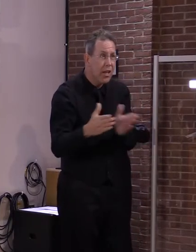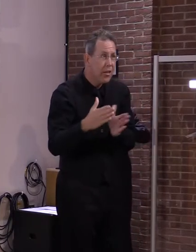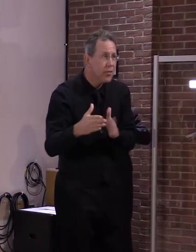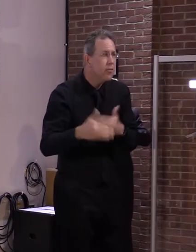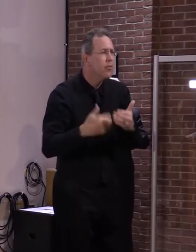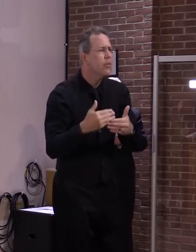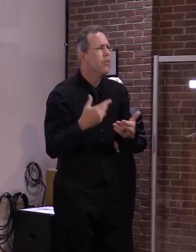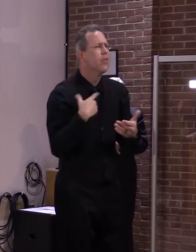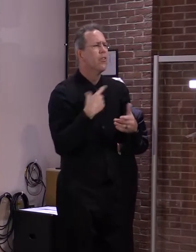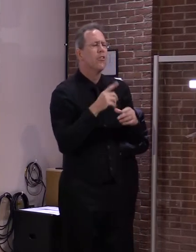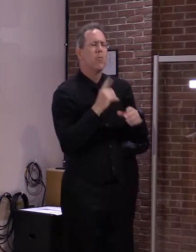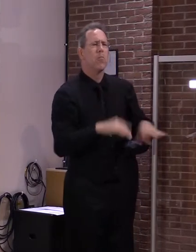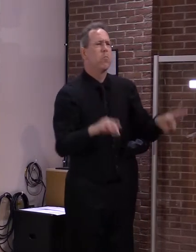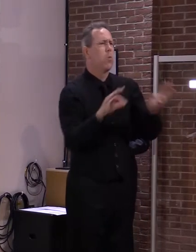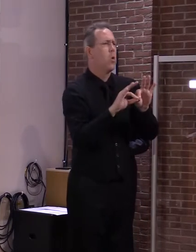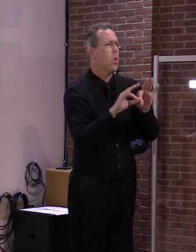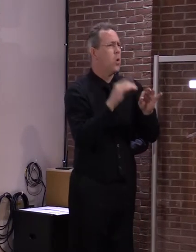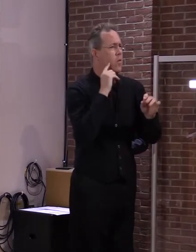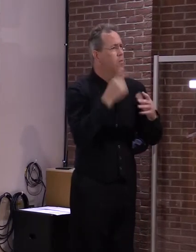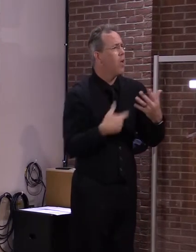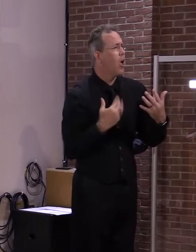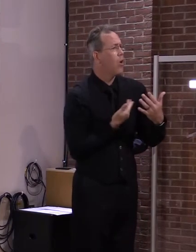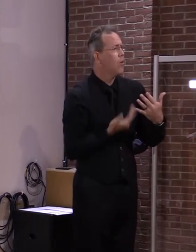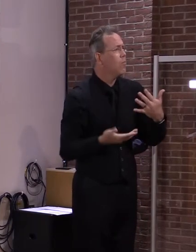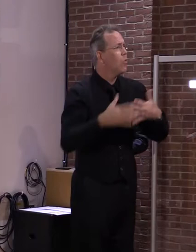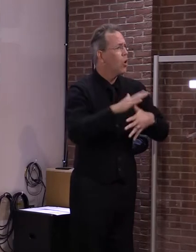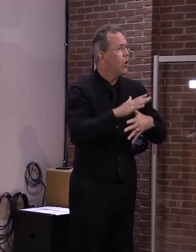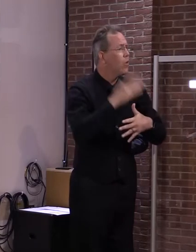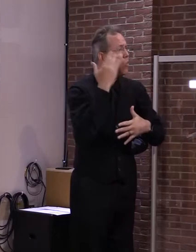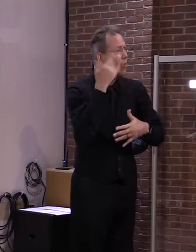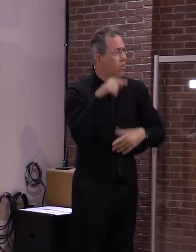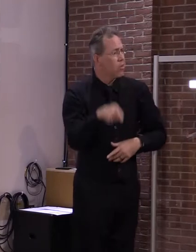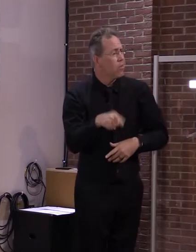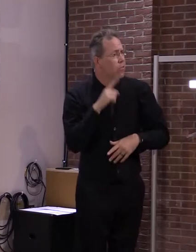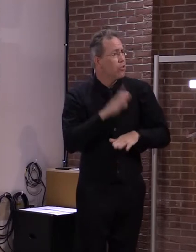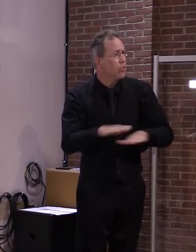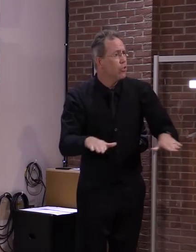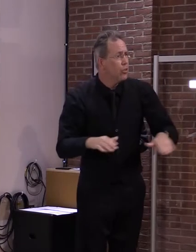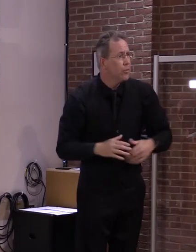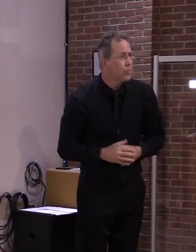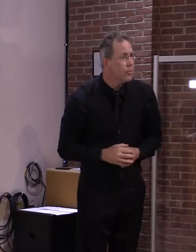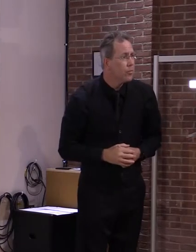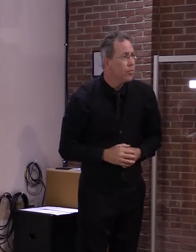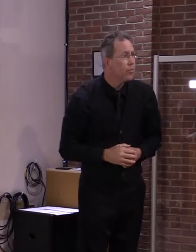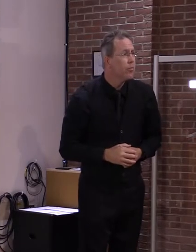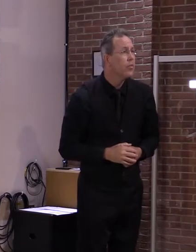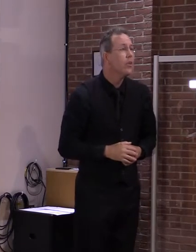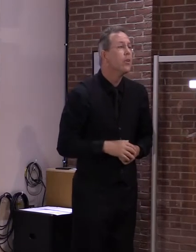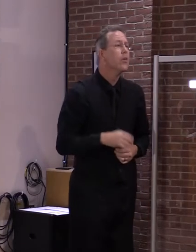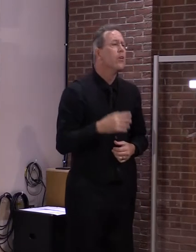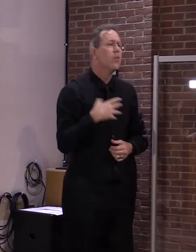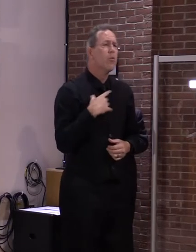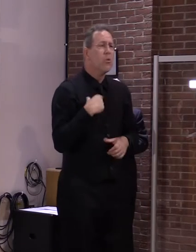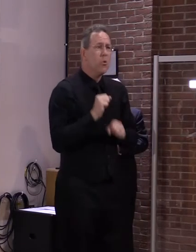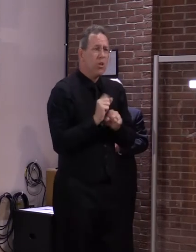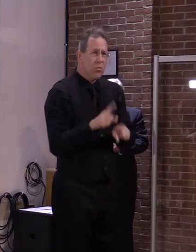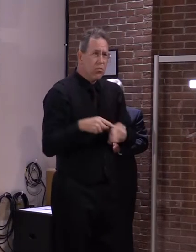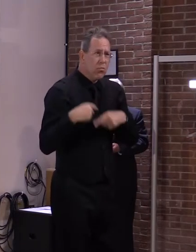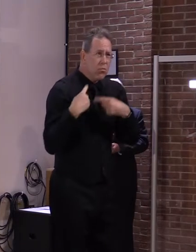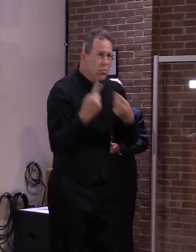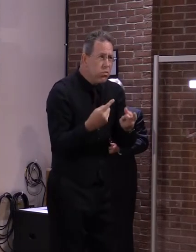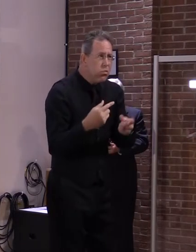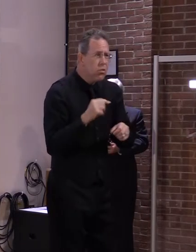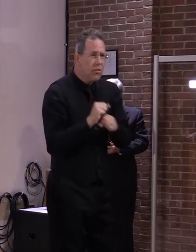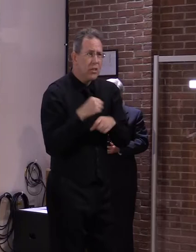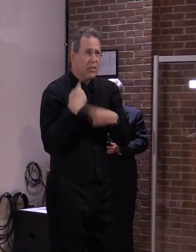out of COVID and this period of recovery. But they will also carry forward for many years. Not only will these children and